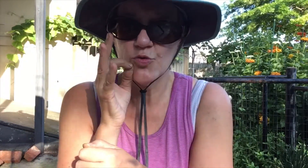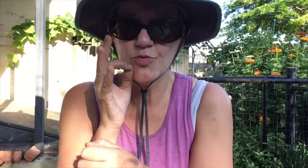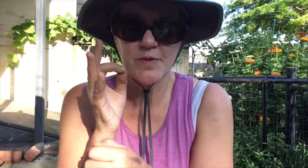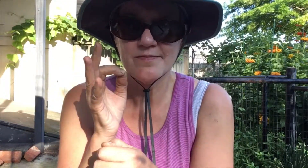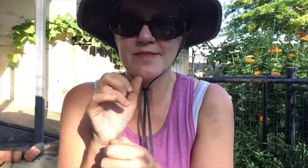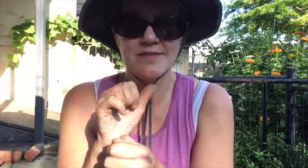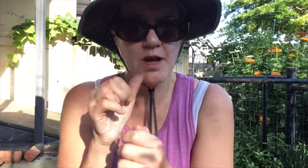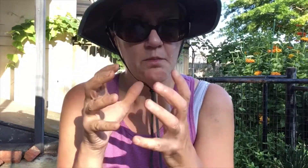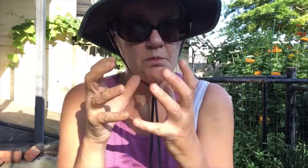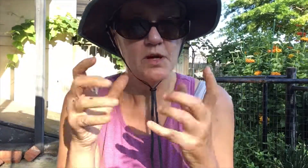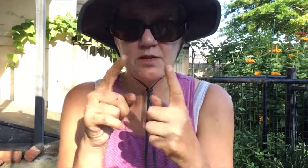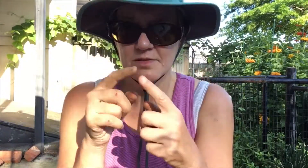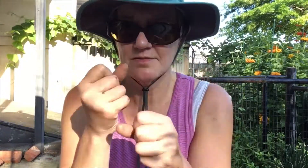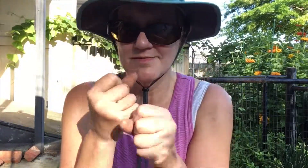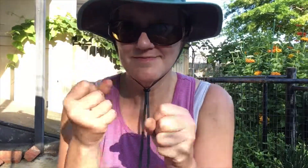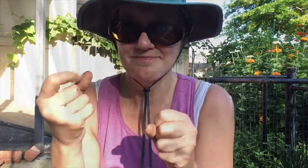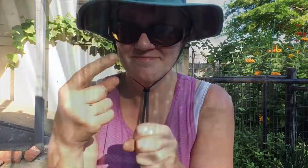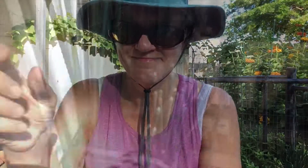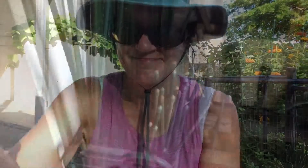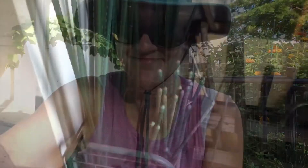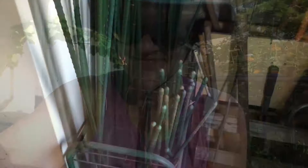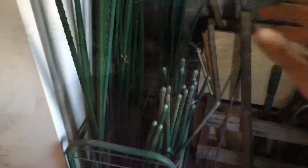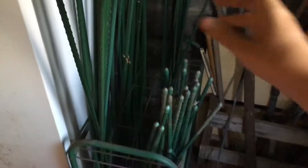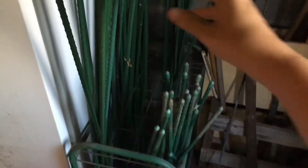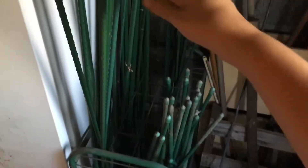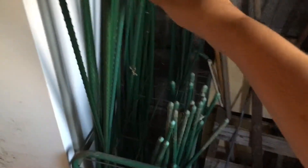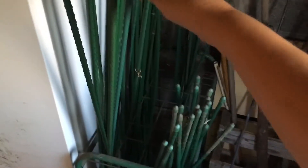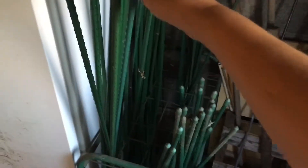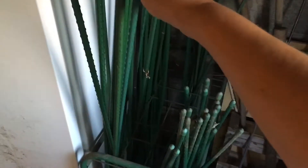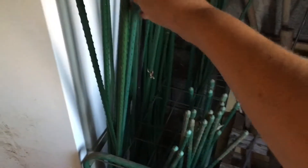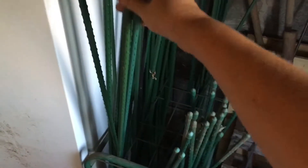This year we've had a little bit of fruit, but not much. Most of it will be next year.